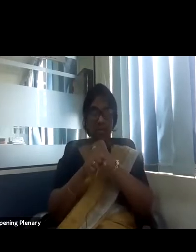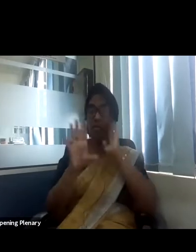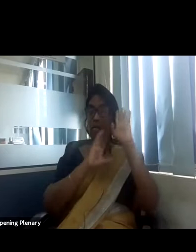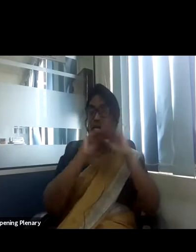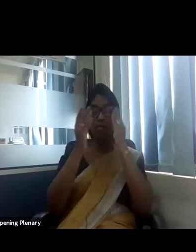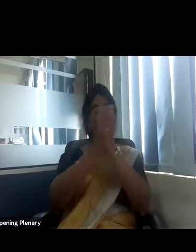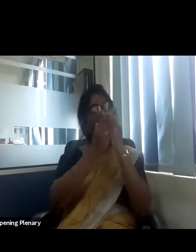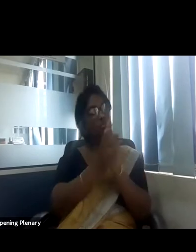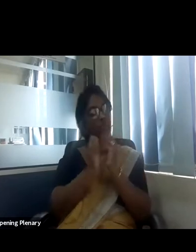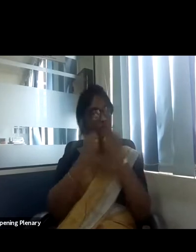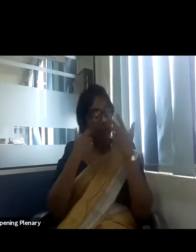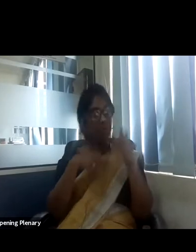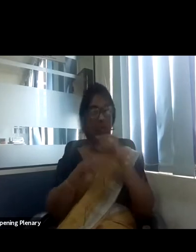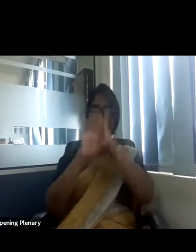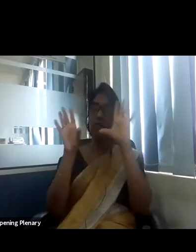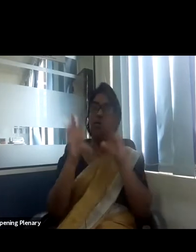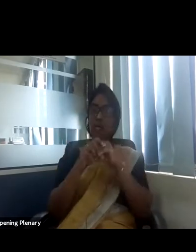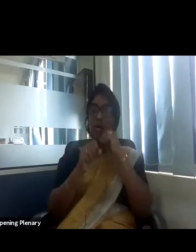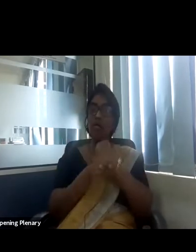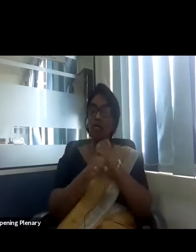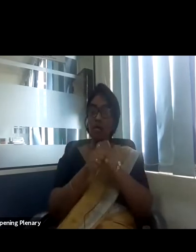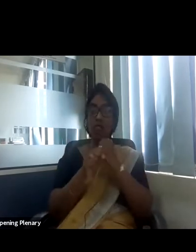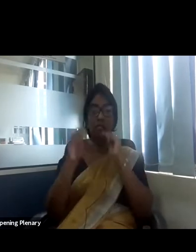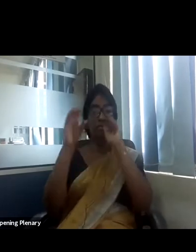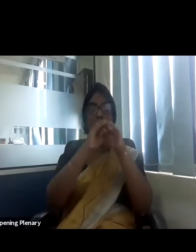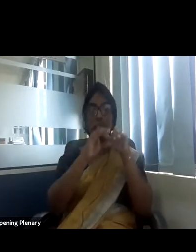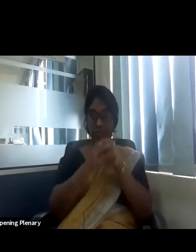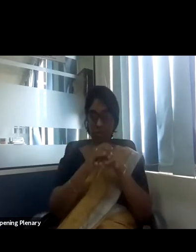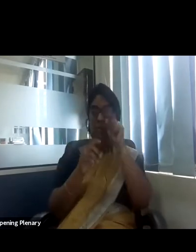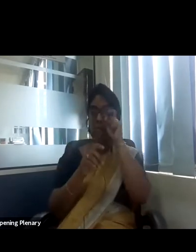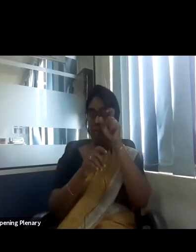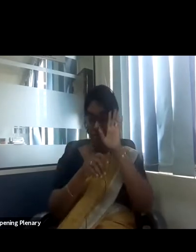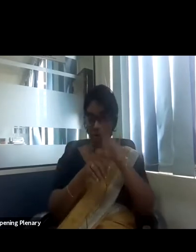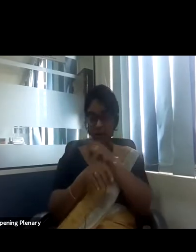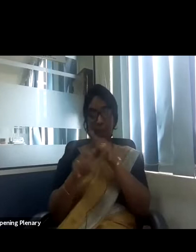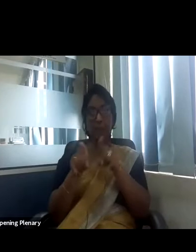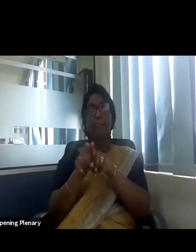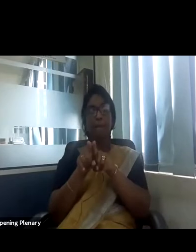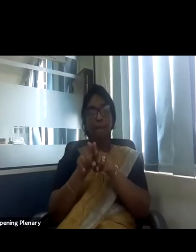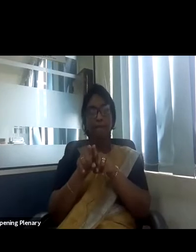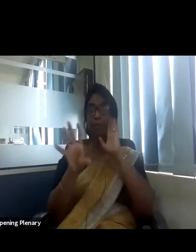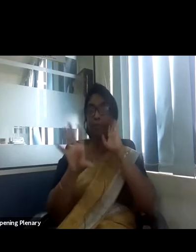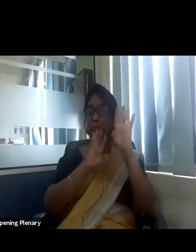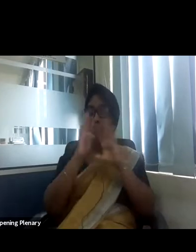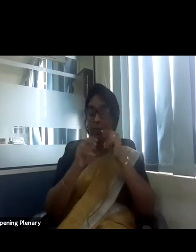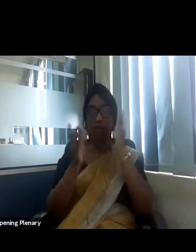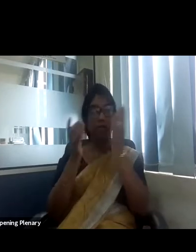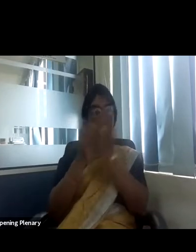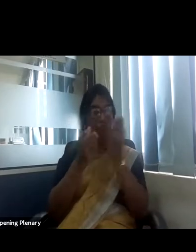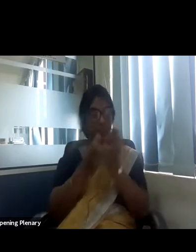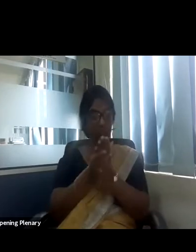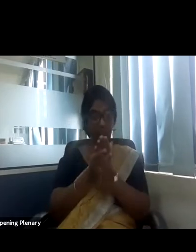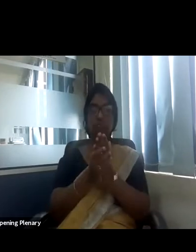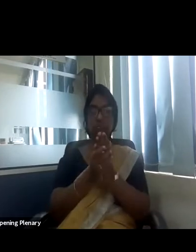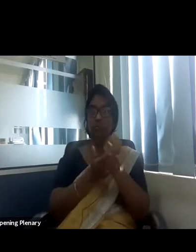approach. The data revolution would ensure that planning and budgeting process are